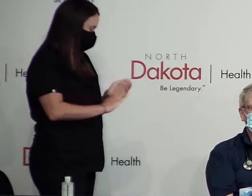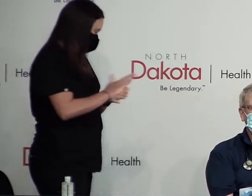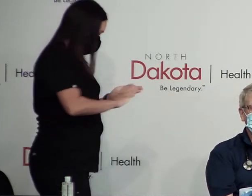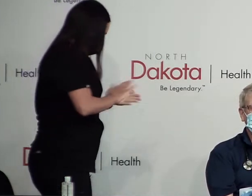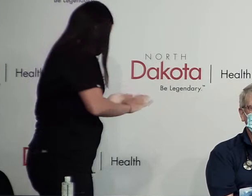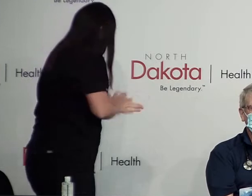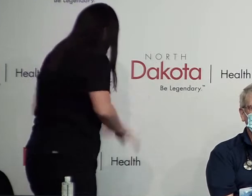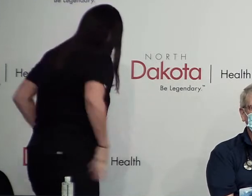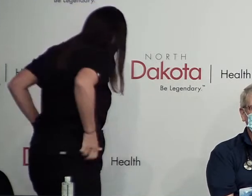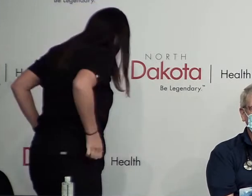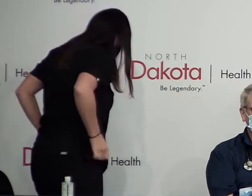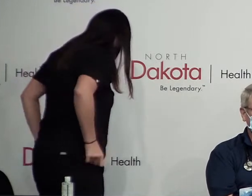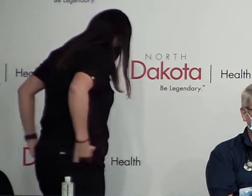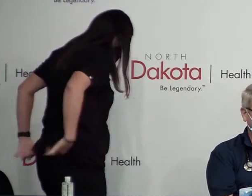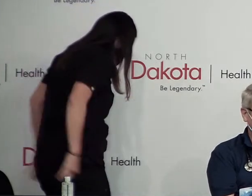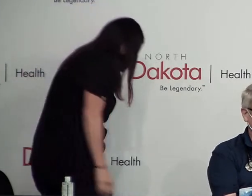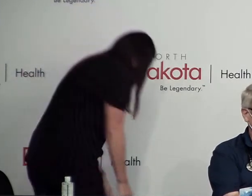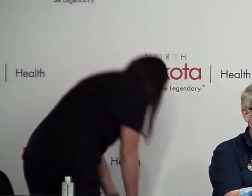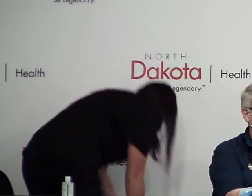Sure, okay.